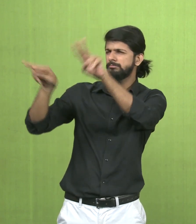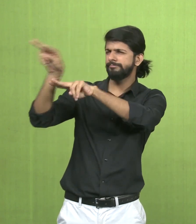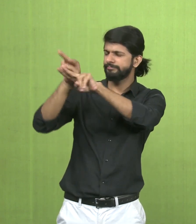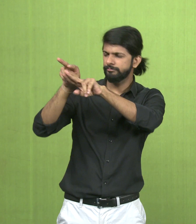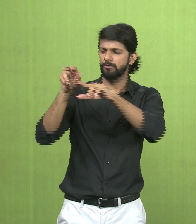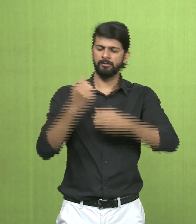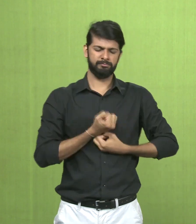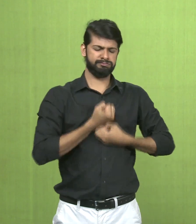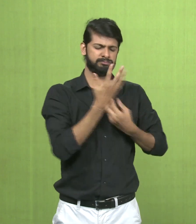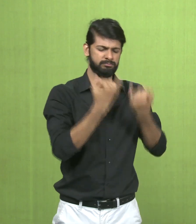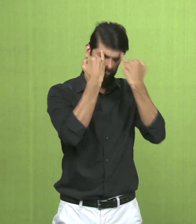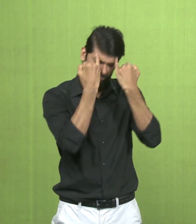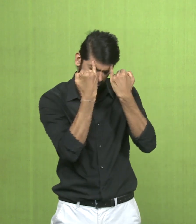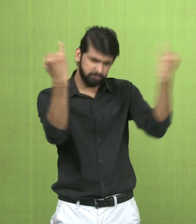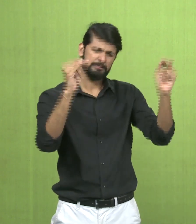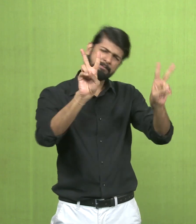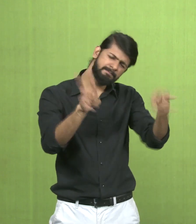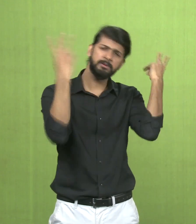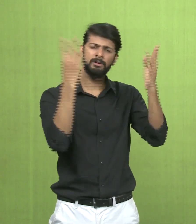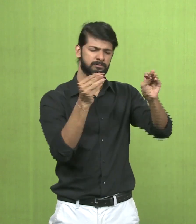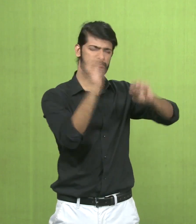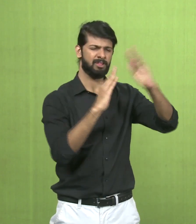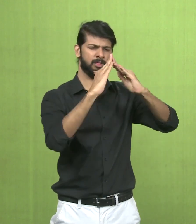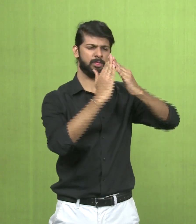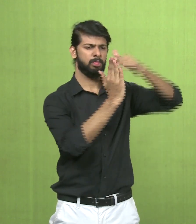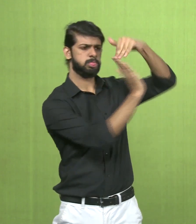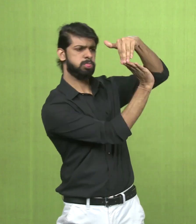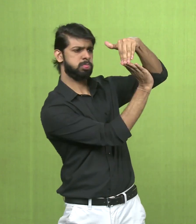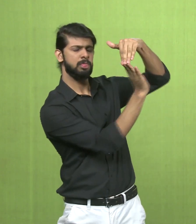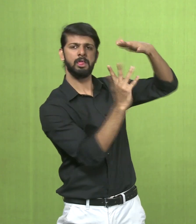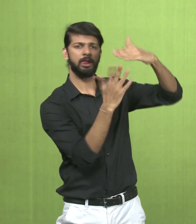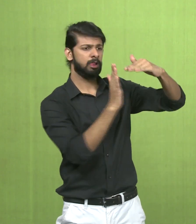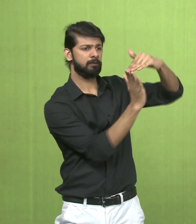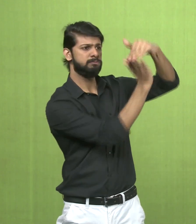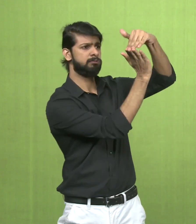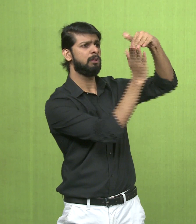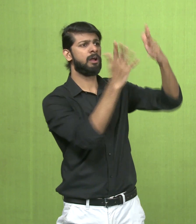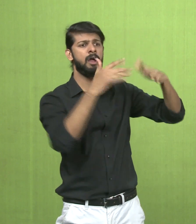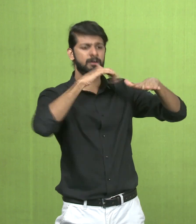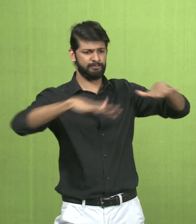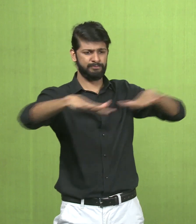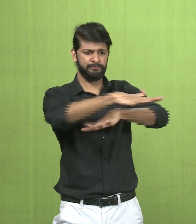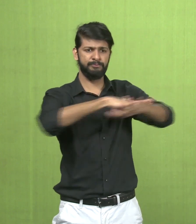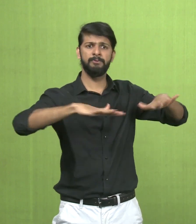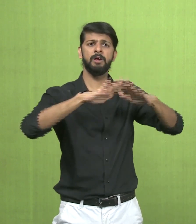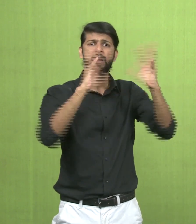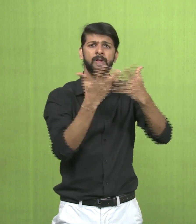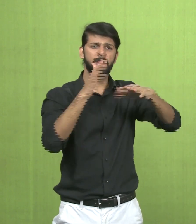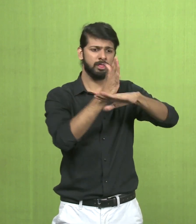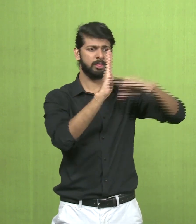if we take any kind of object, the artist has the liberty to play with